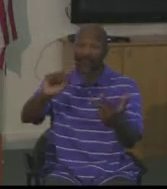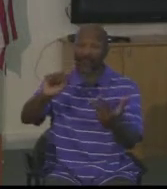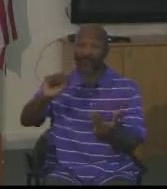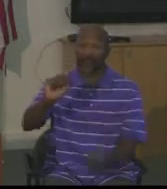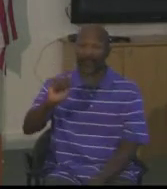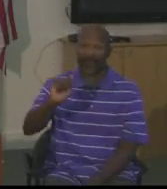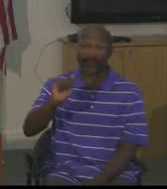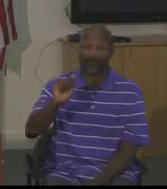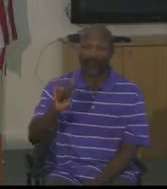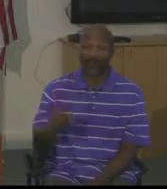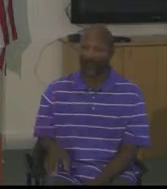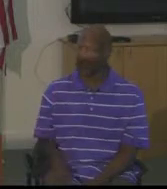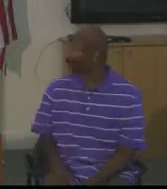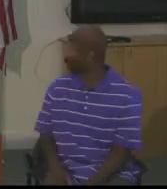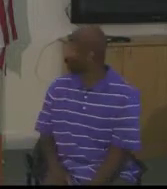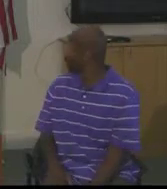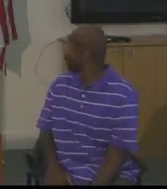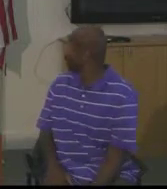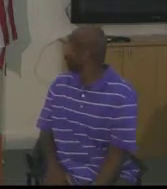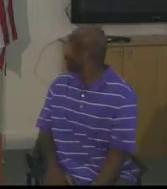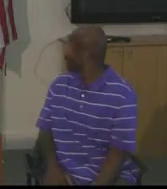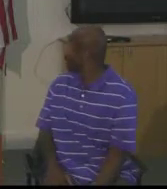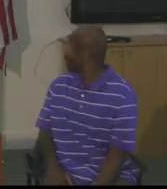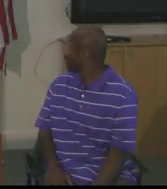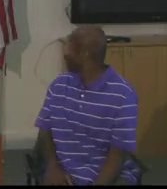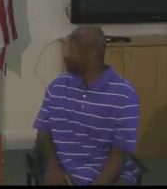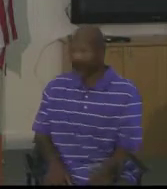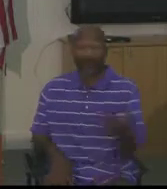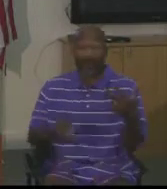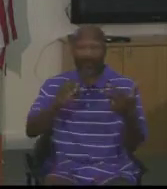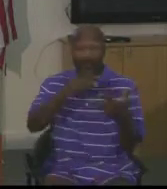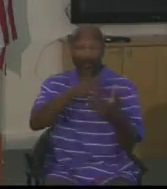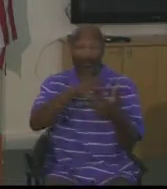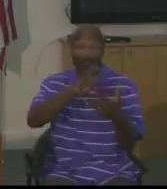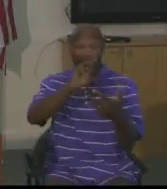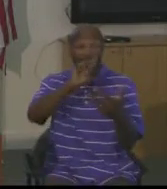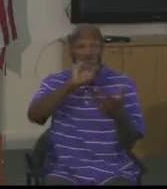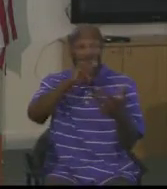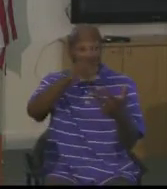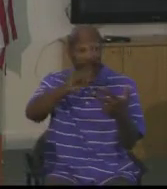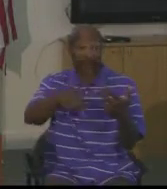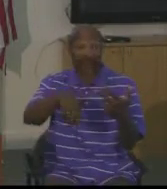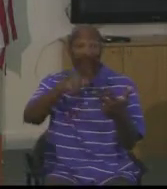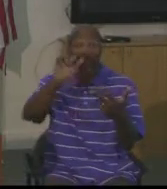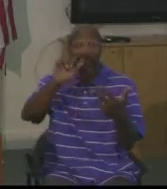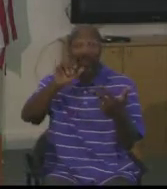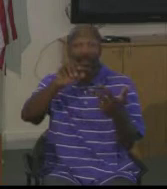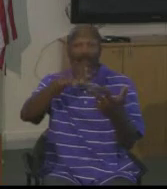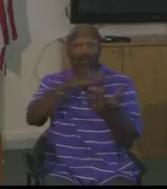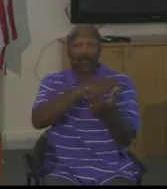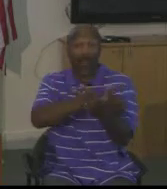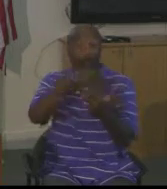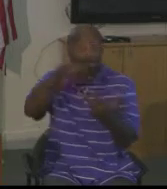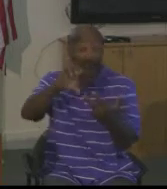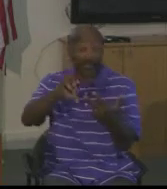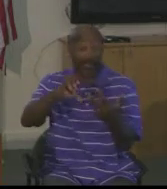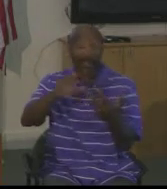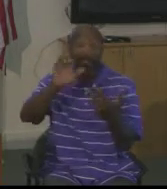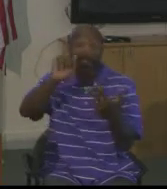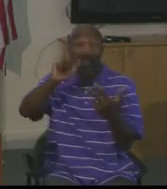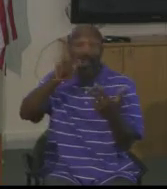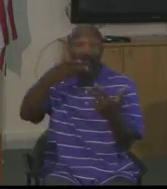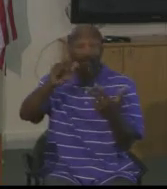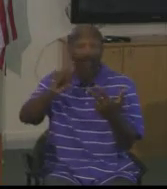Alpha. Those were the 3. Alpha, MIPS, and PowerPC. No longer is